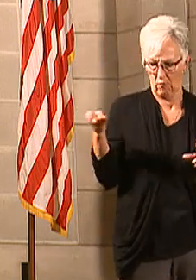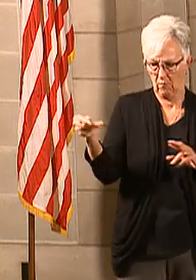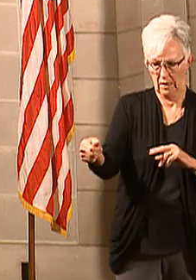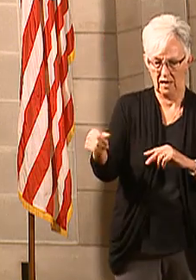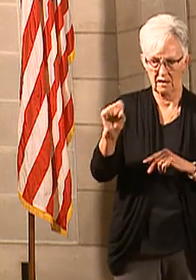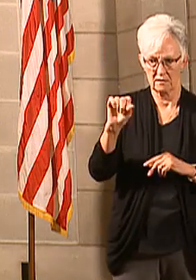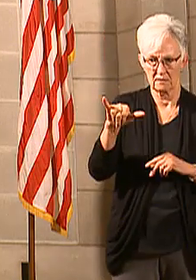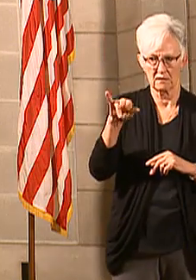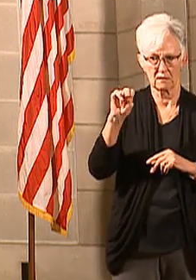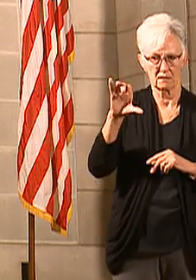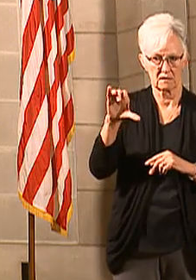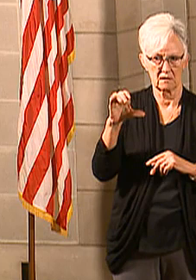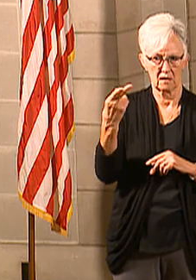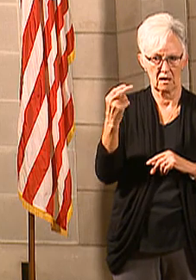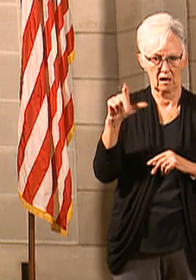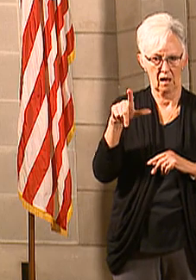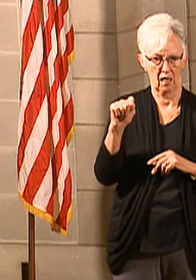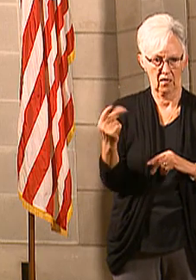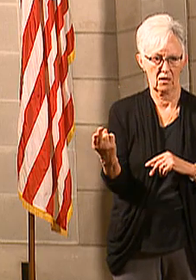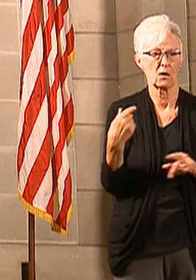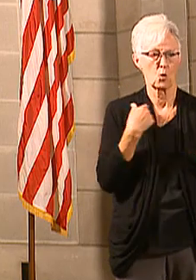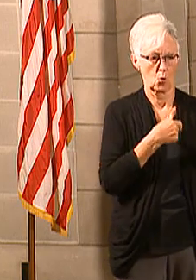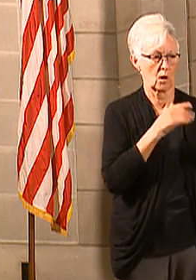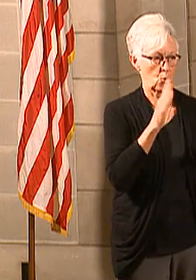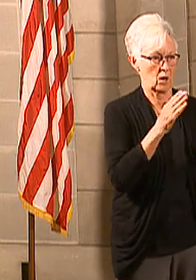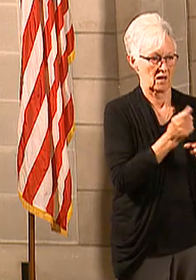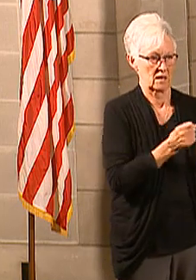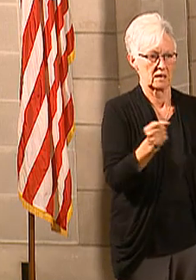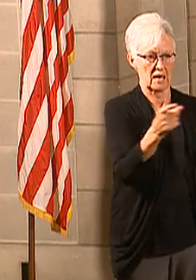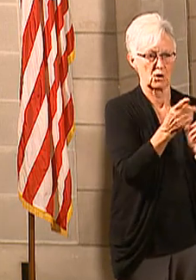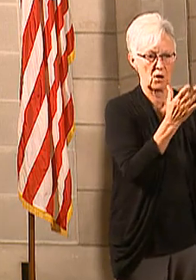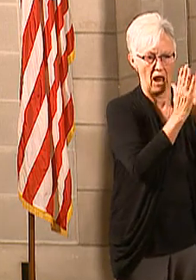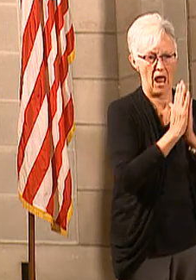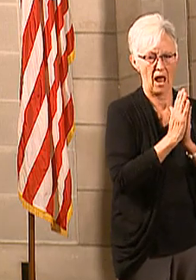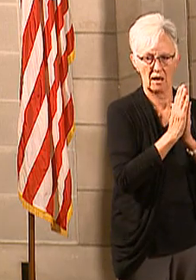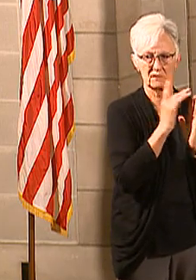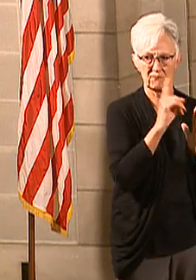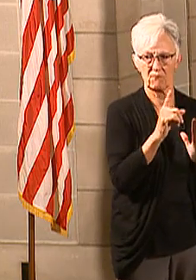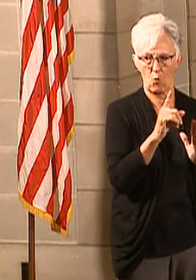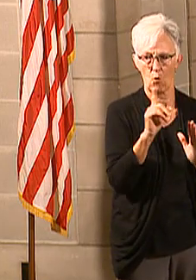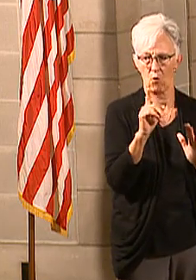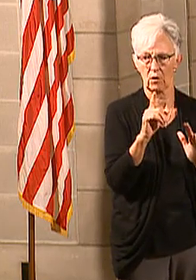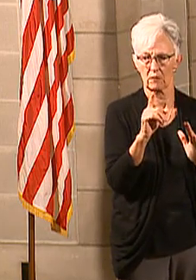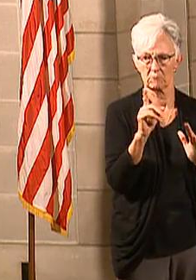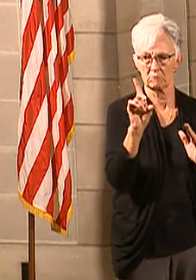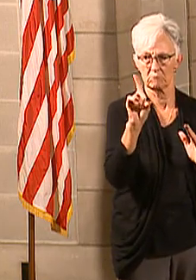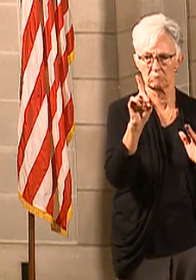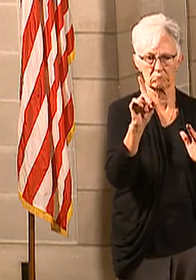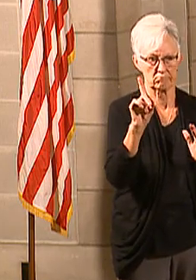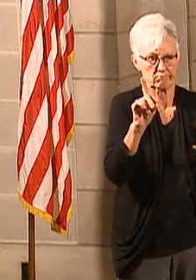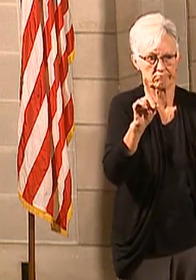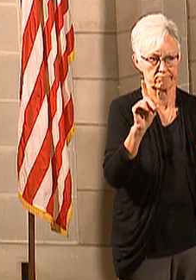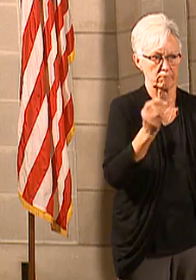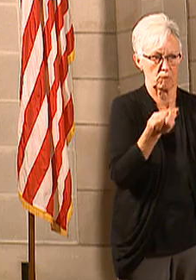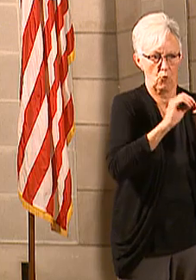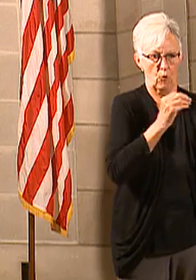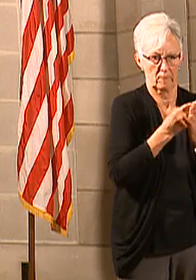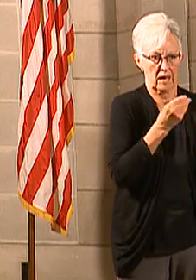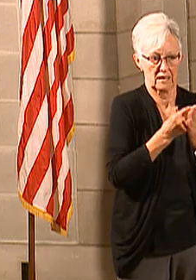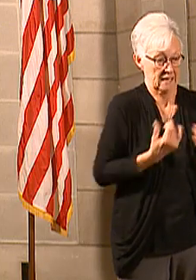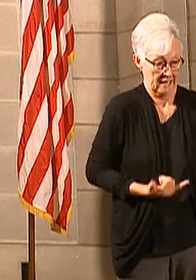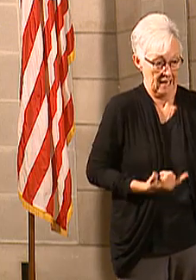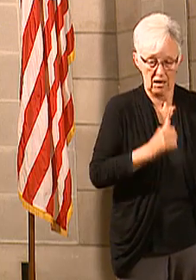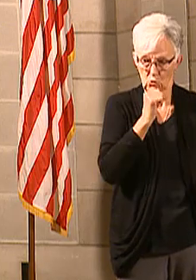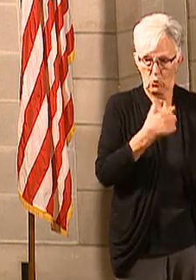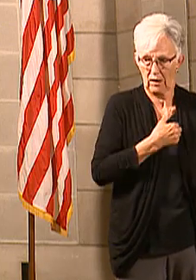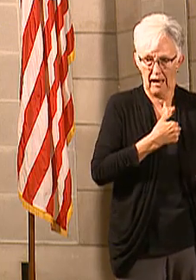and we are going to seek a deficit request next year to be able to do that, but the fact of the matter is, there's just no money to pay them because enough